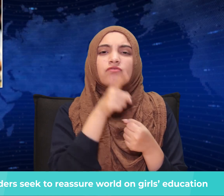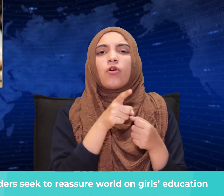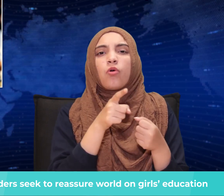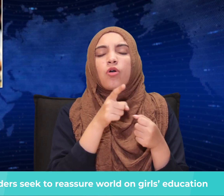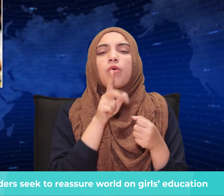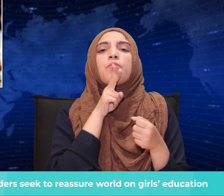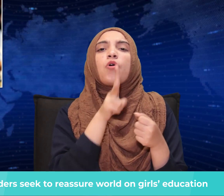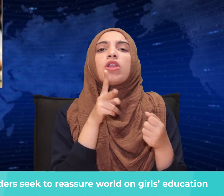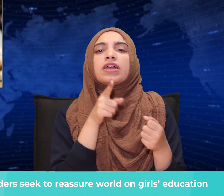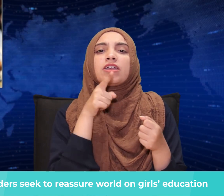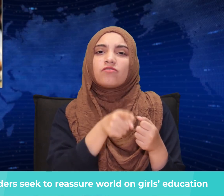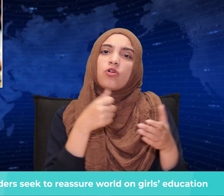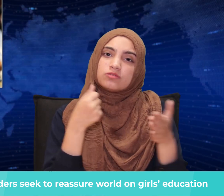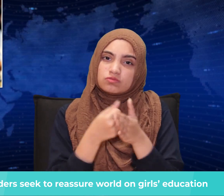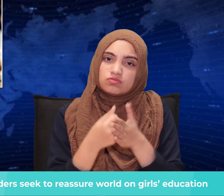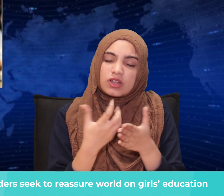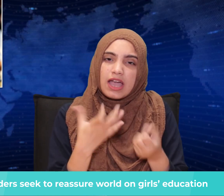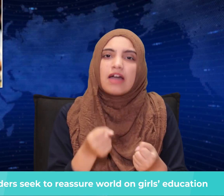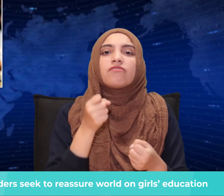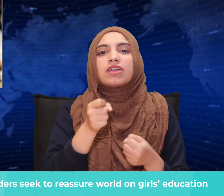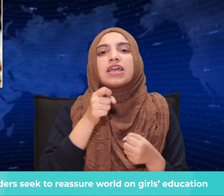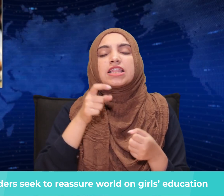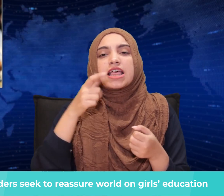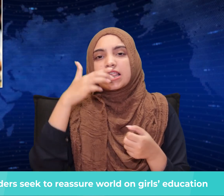remote valley, announced it would fight.